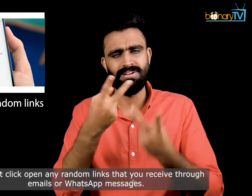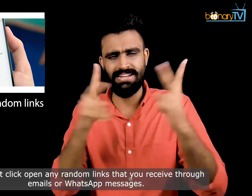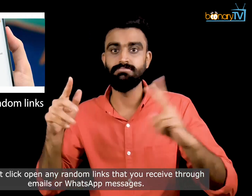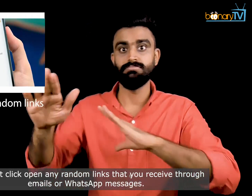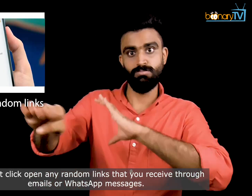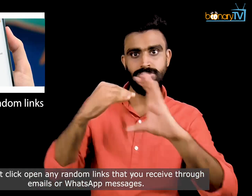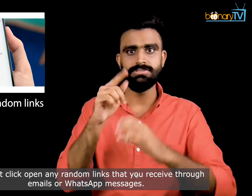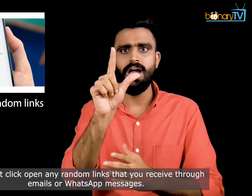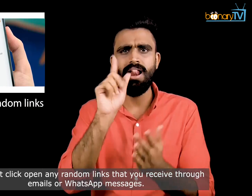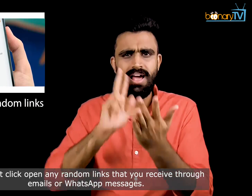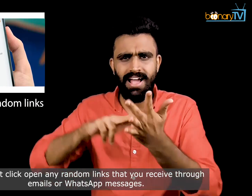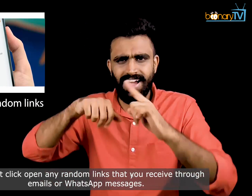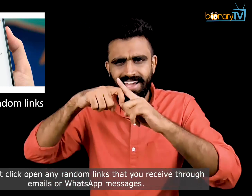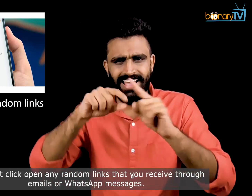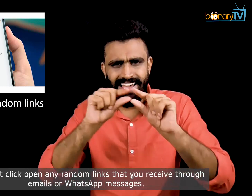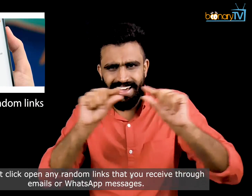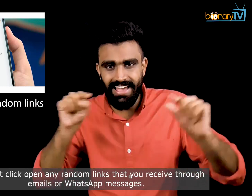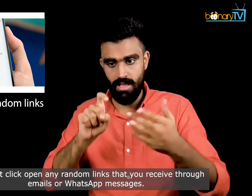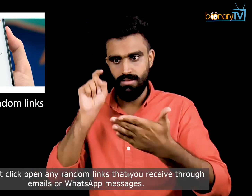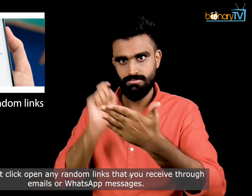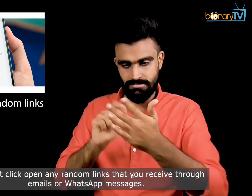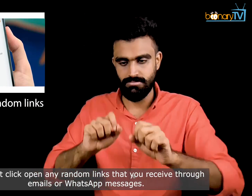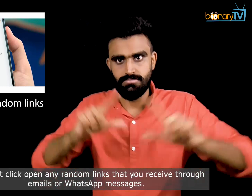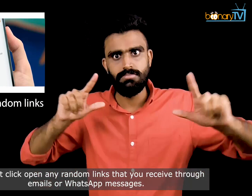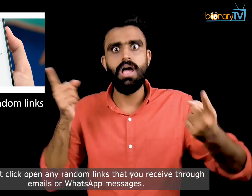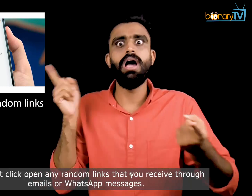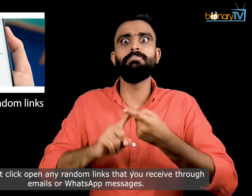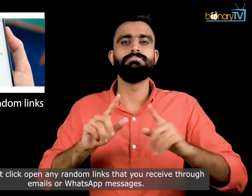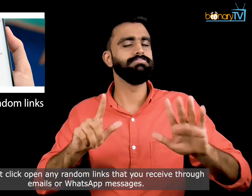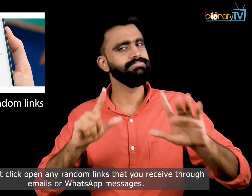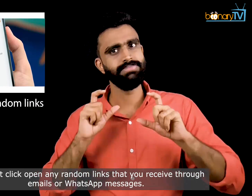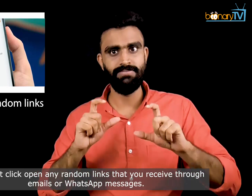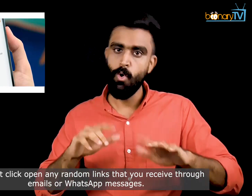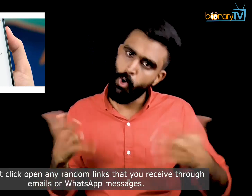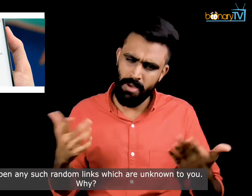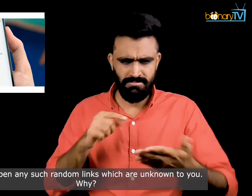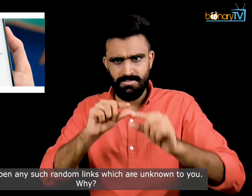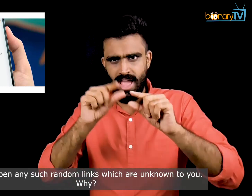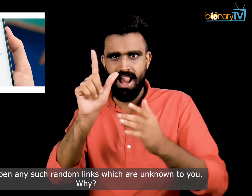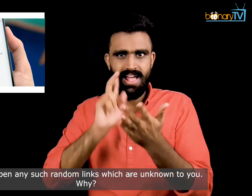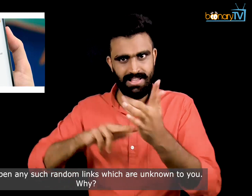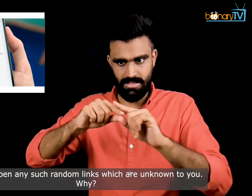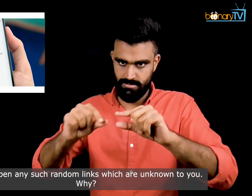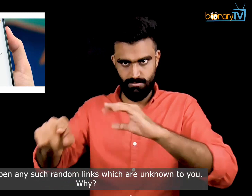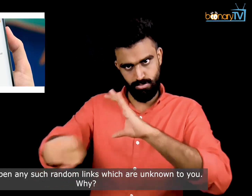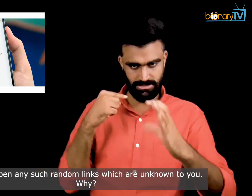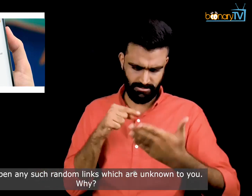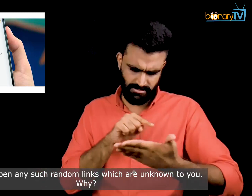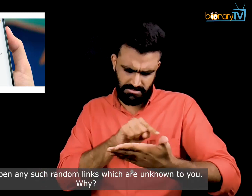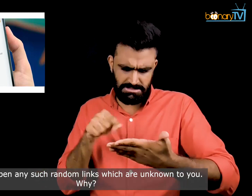any random links that you receive through emails or WhatsApp messages. Never open any such random